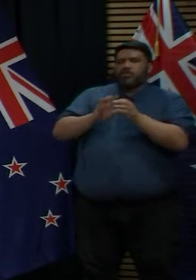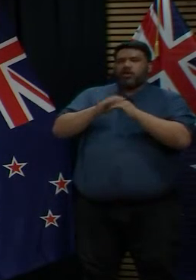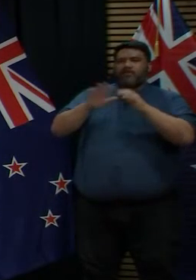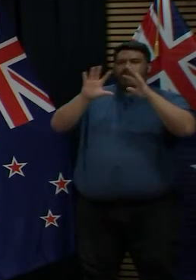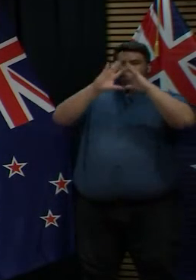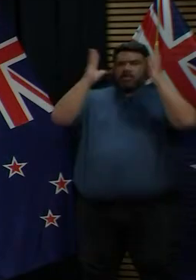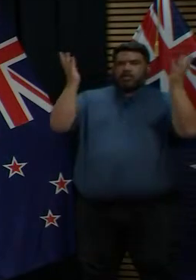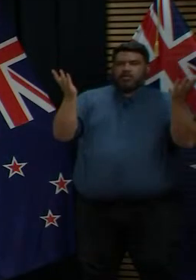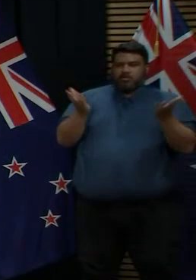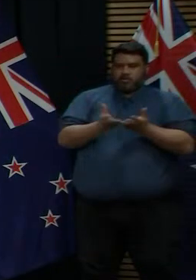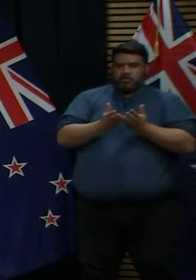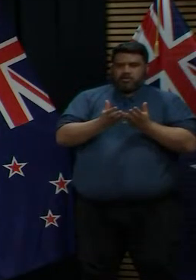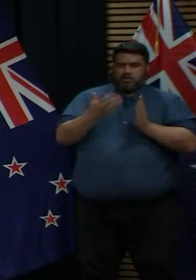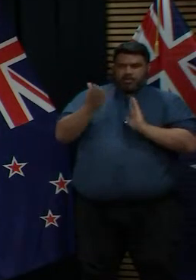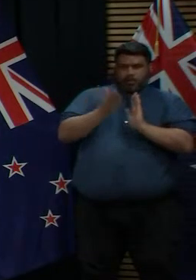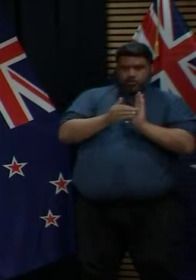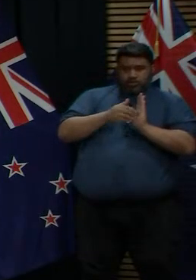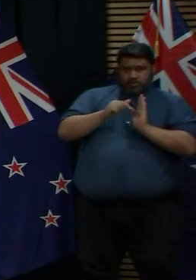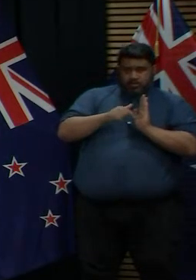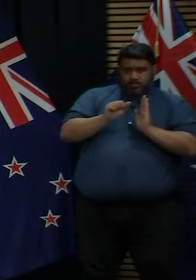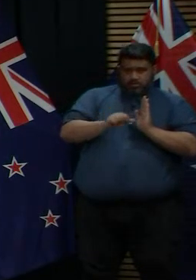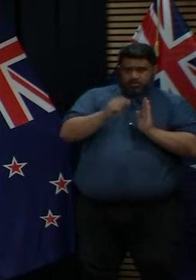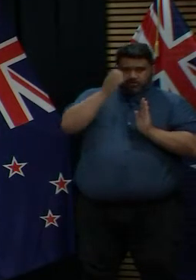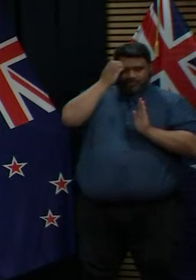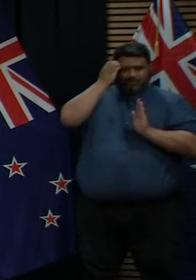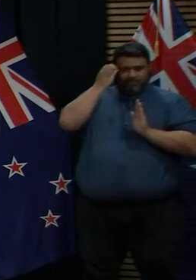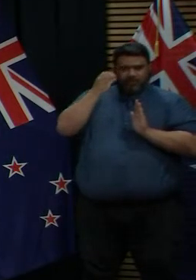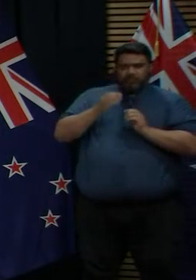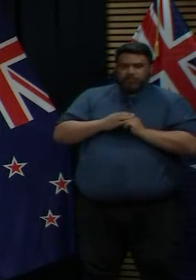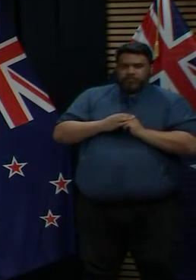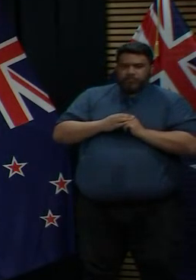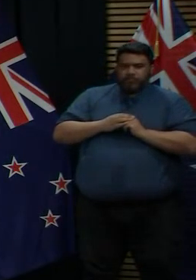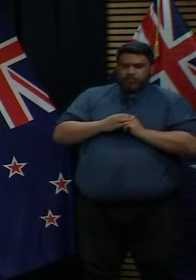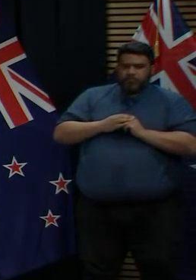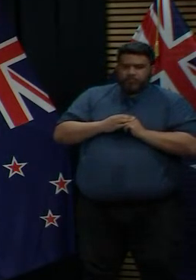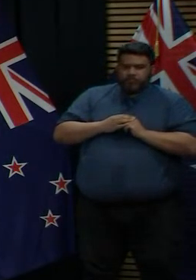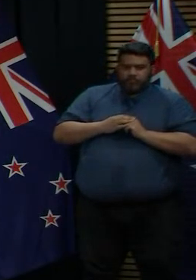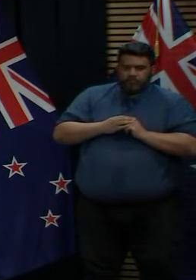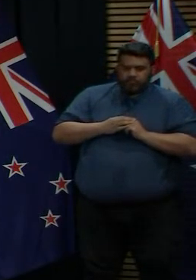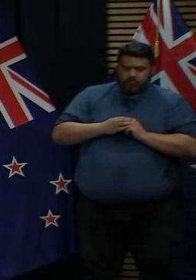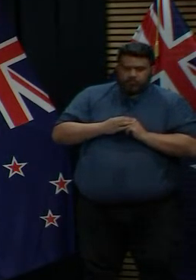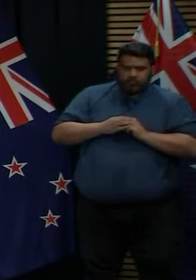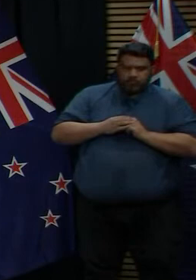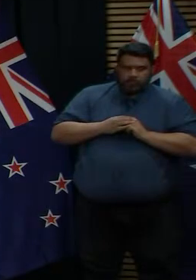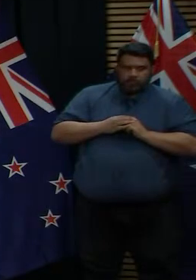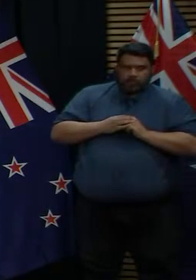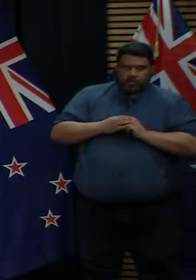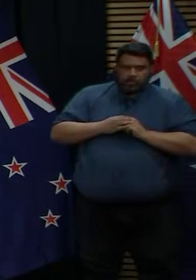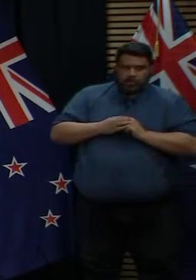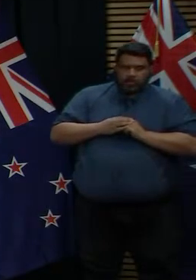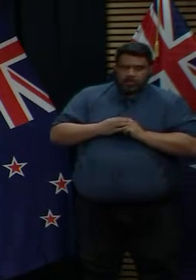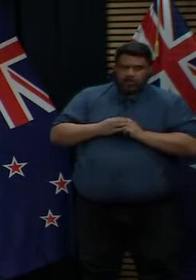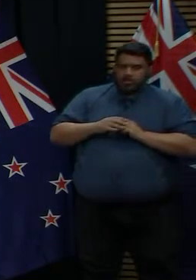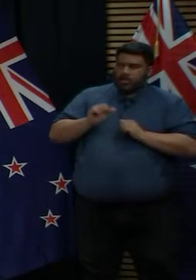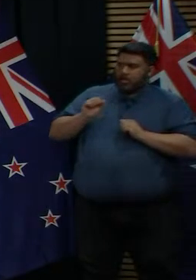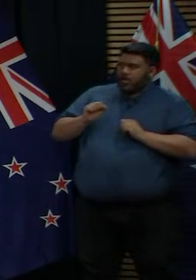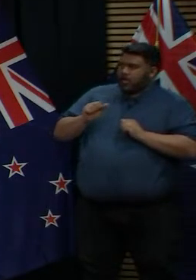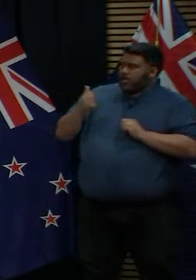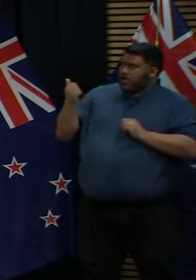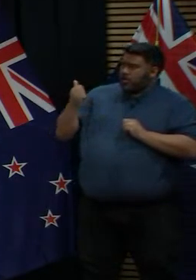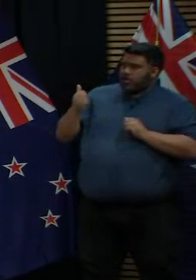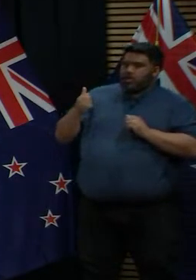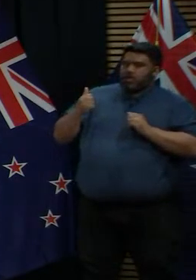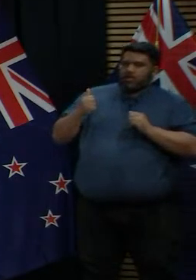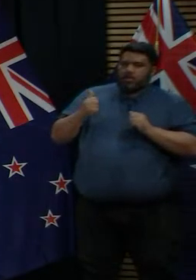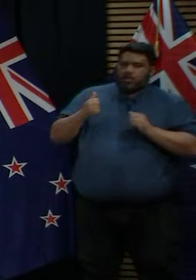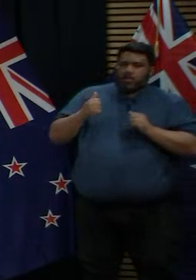thank you, because like these forecasts are frightening, and like, the illness and death is hard to stomach. But increasingly, New Zealand. I didn't find them